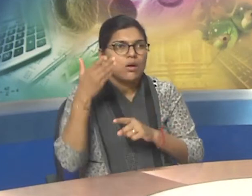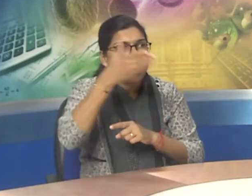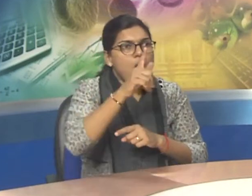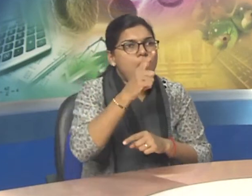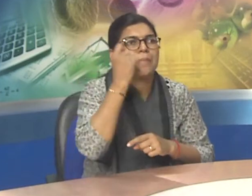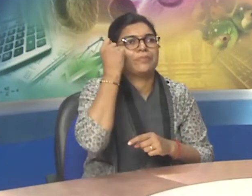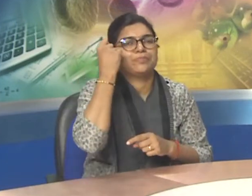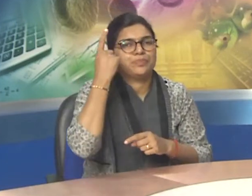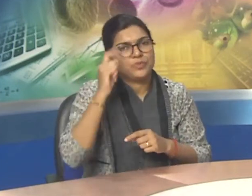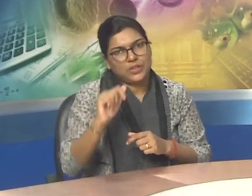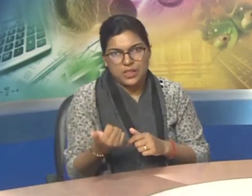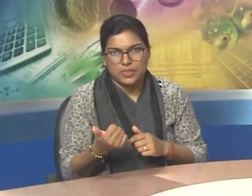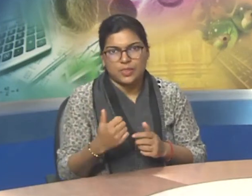known as easy access.